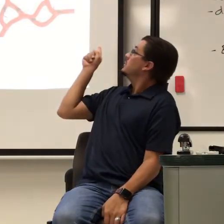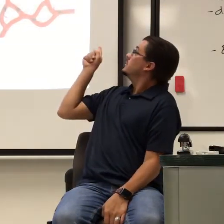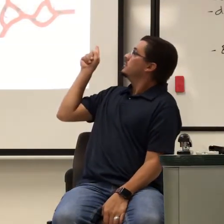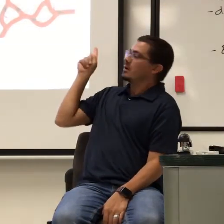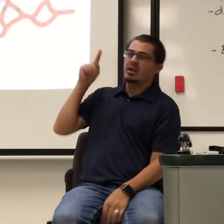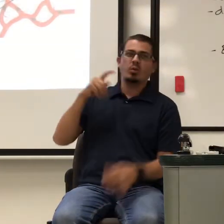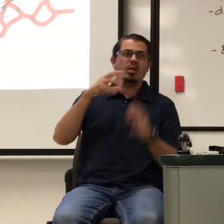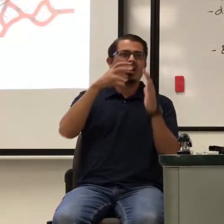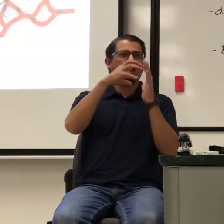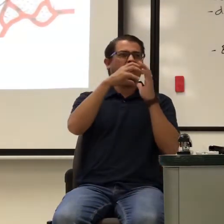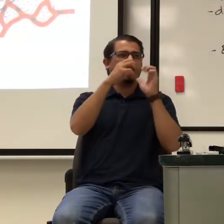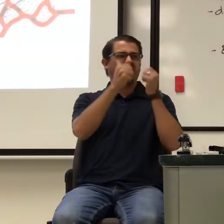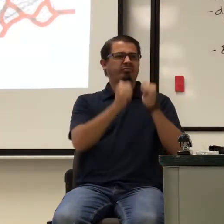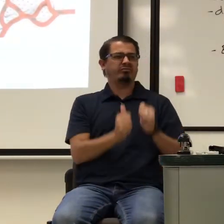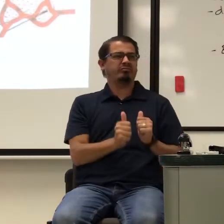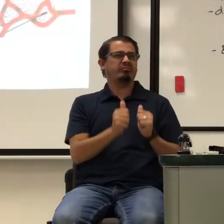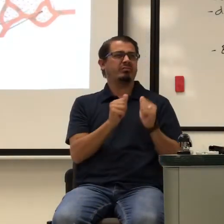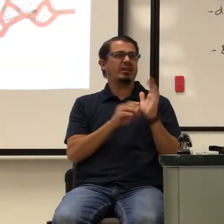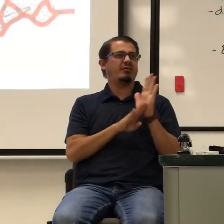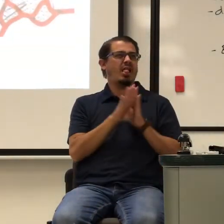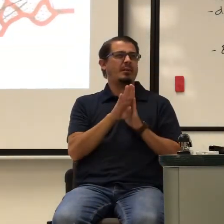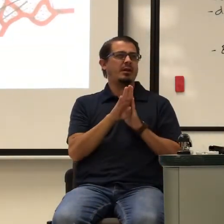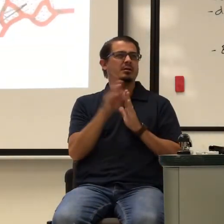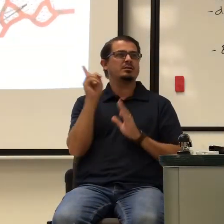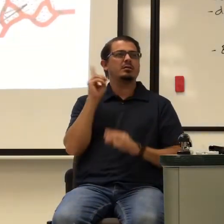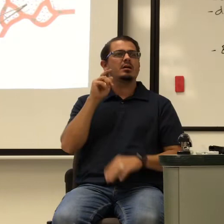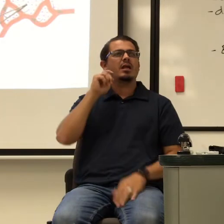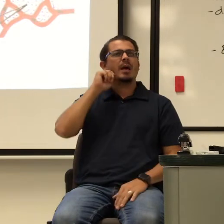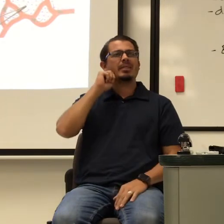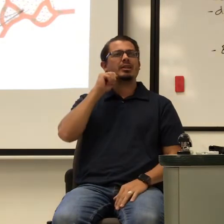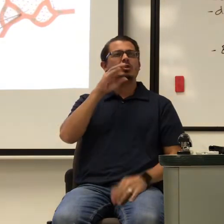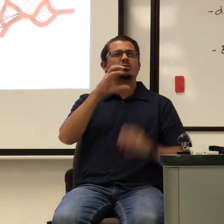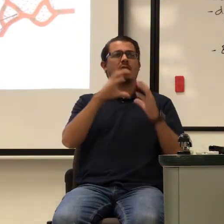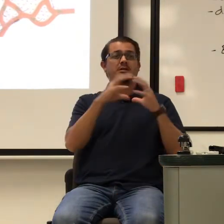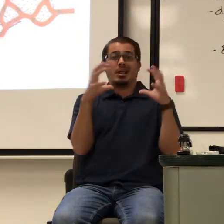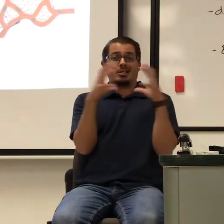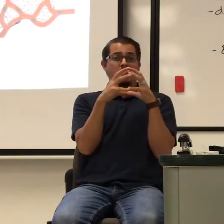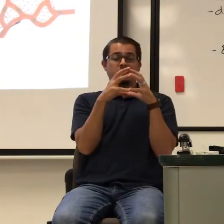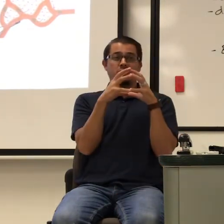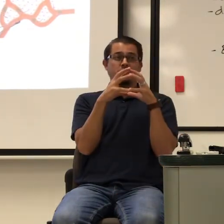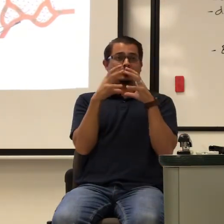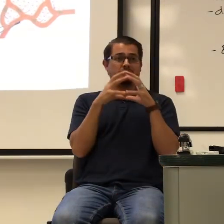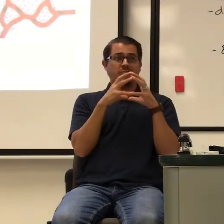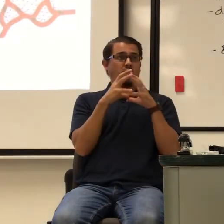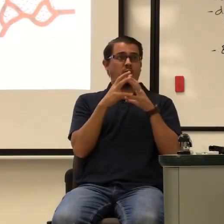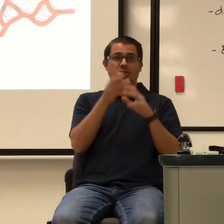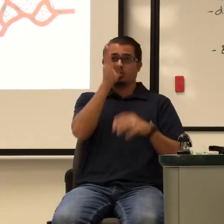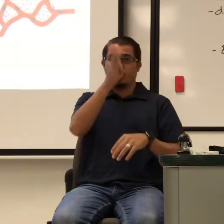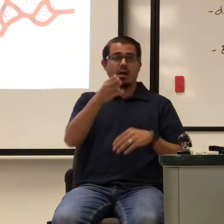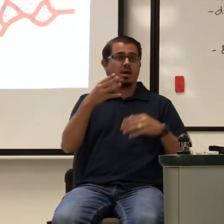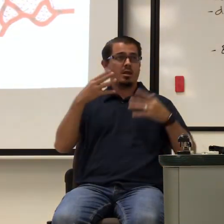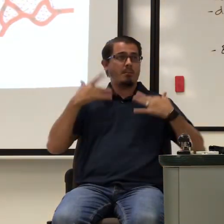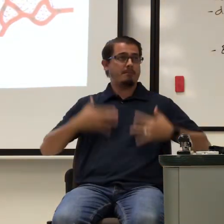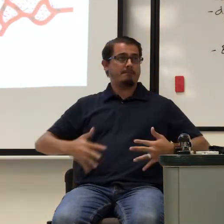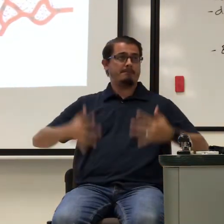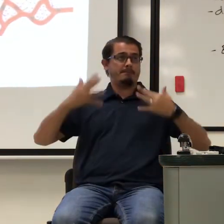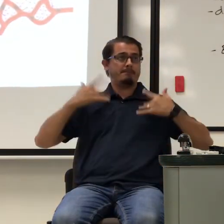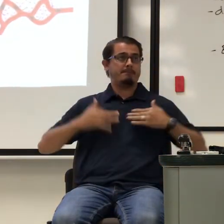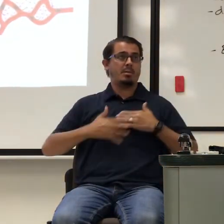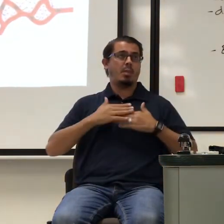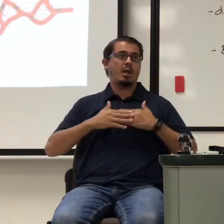development. And so these epithelial cells, it's a cluster of cells that will secrete right into the bloodstream. Okay.